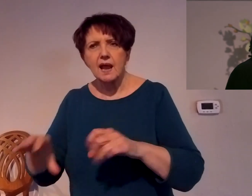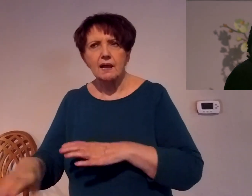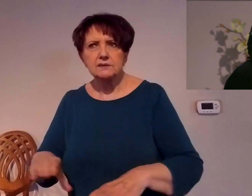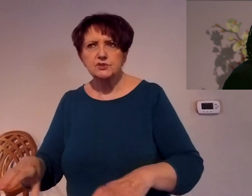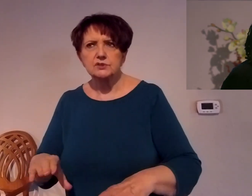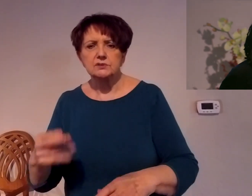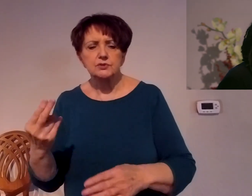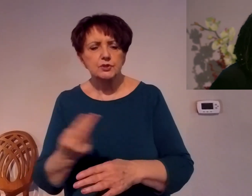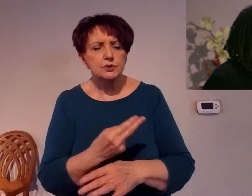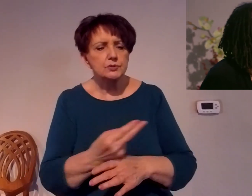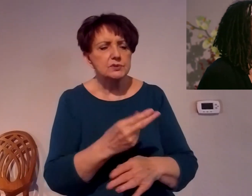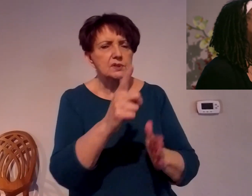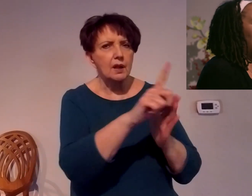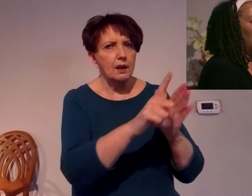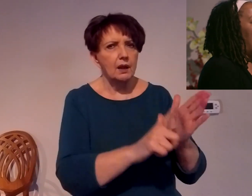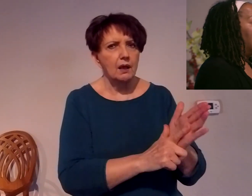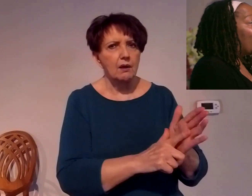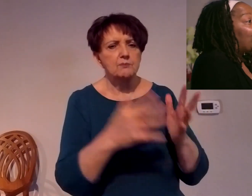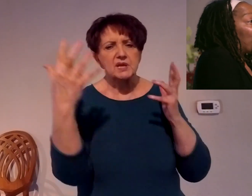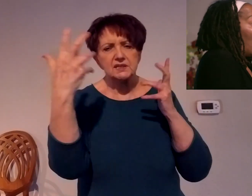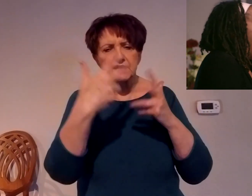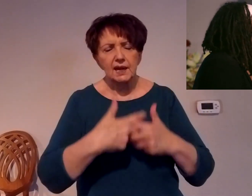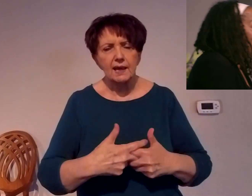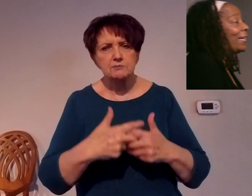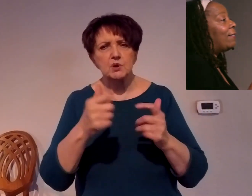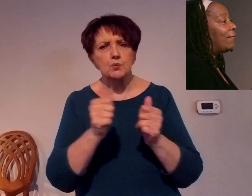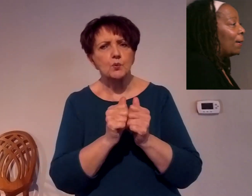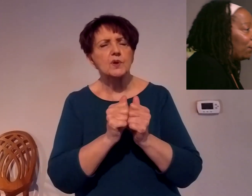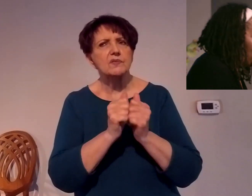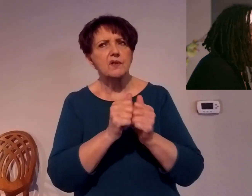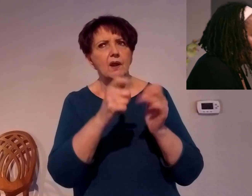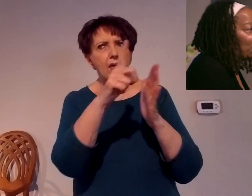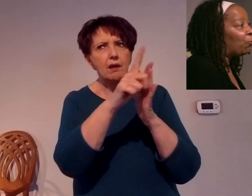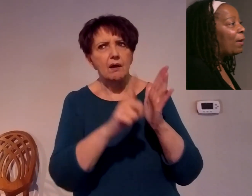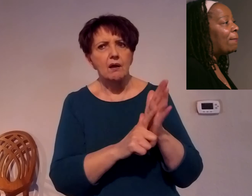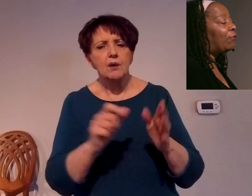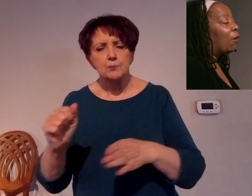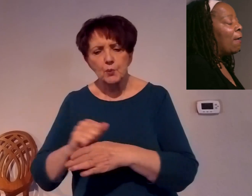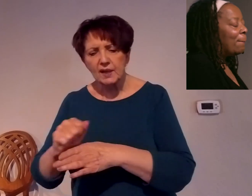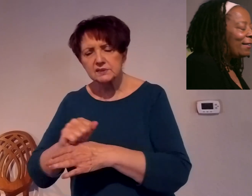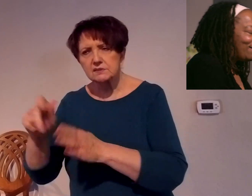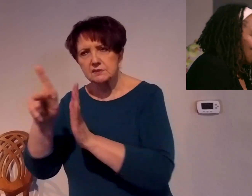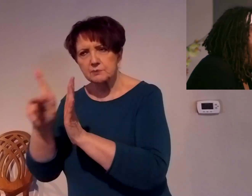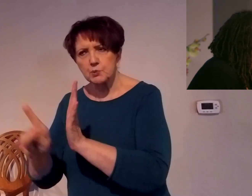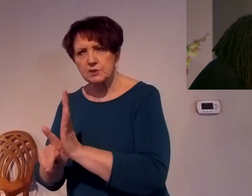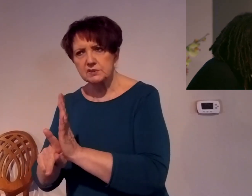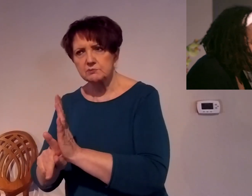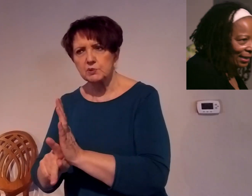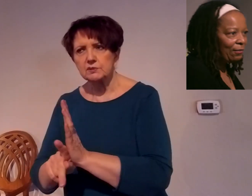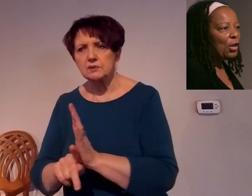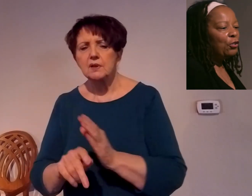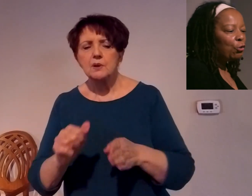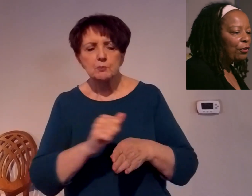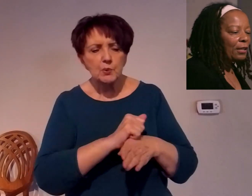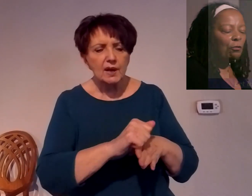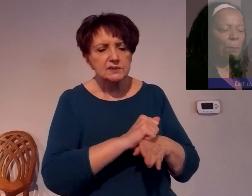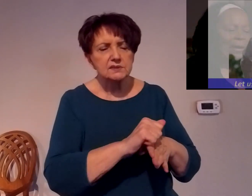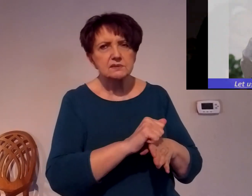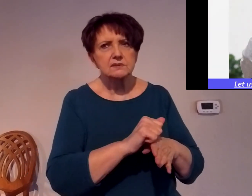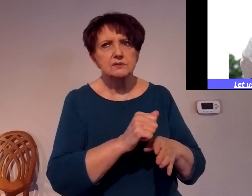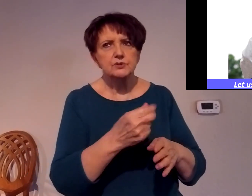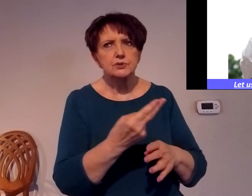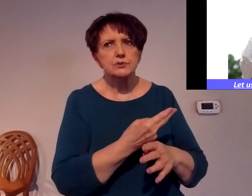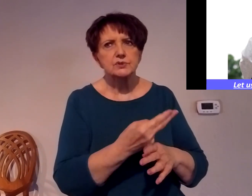We must be in alignment with it. We must practice the principles. We must practice